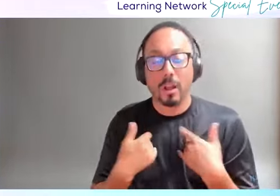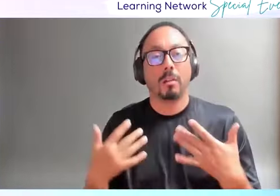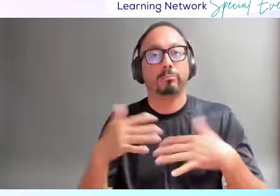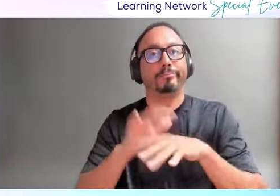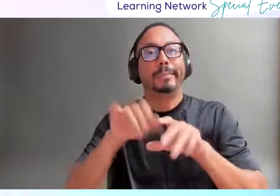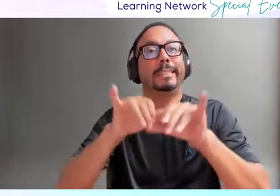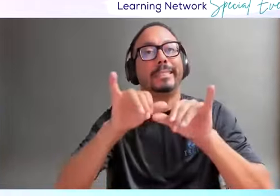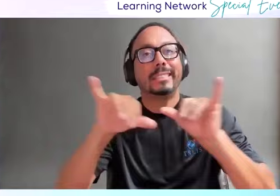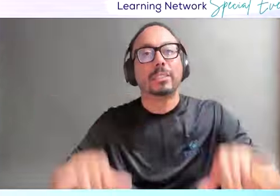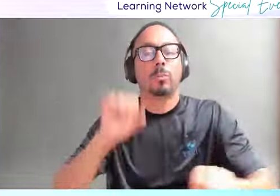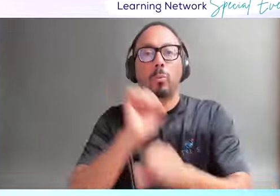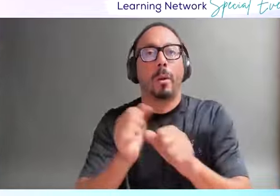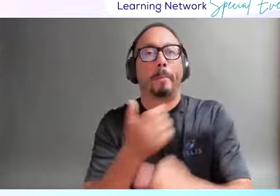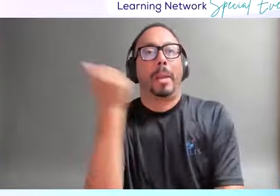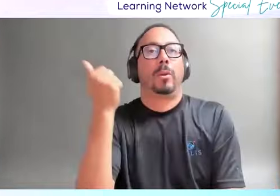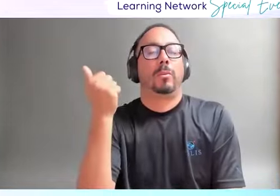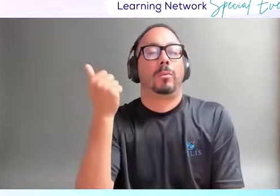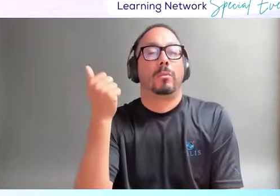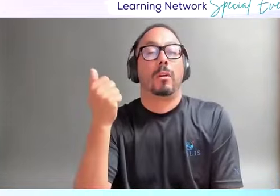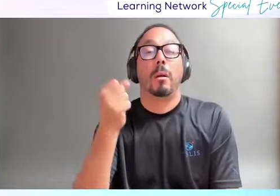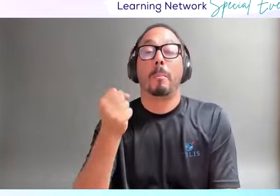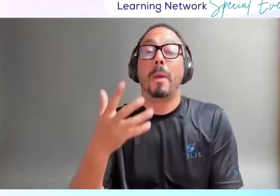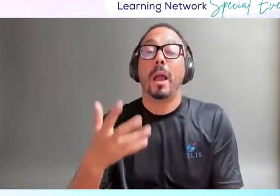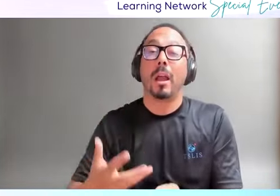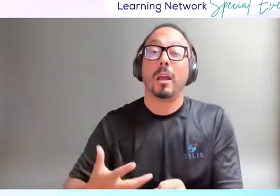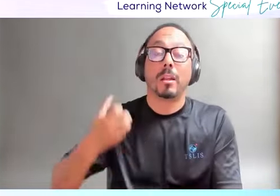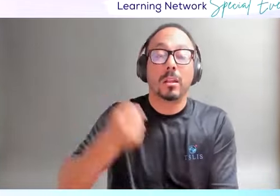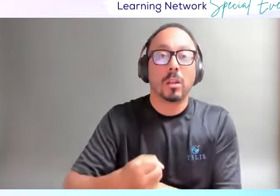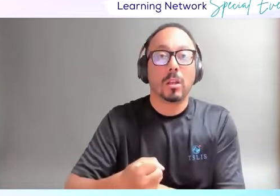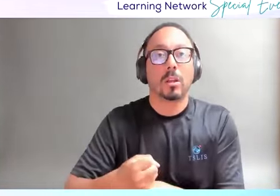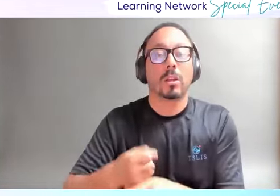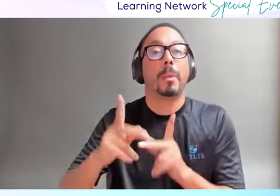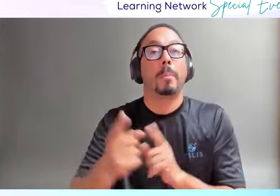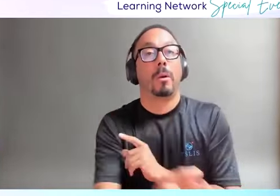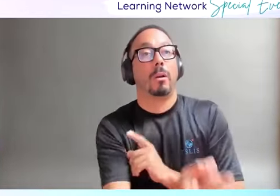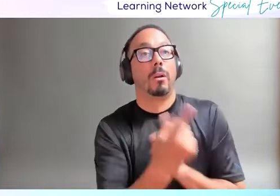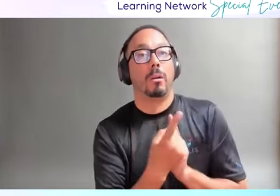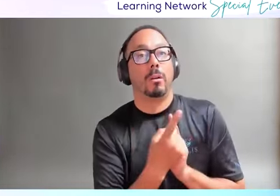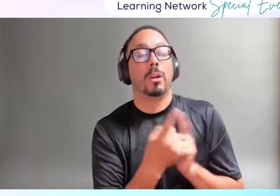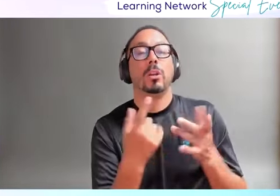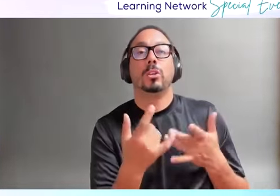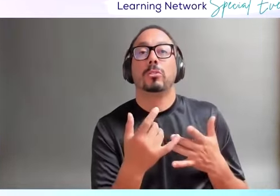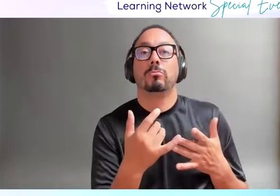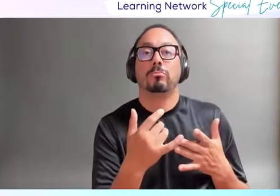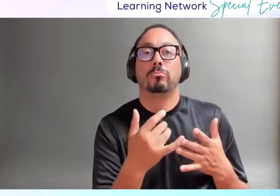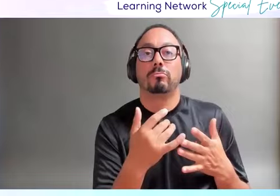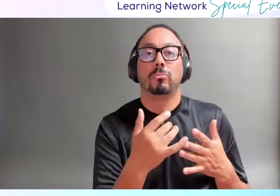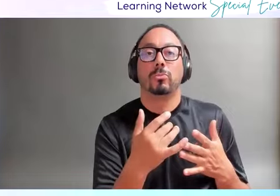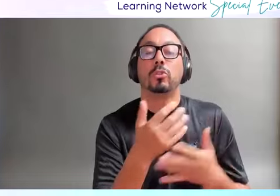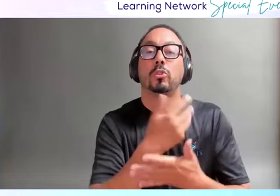who come to either health or social services for help and say, you know, I have to keep repeating